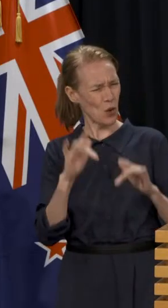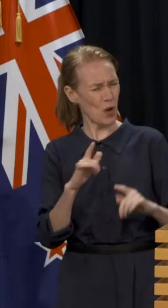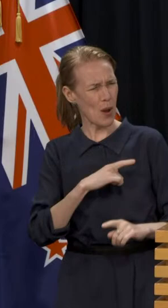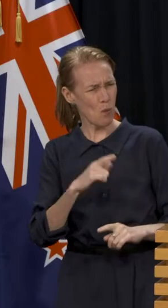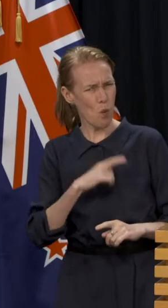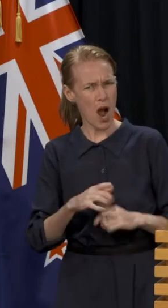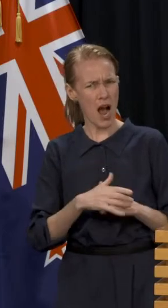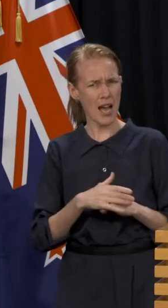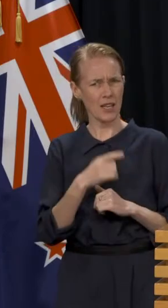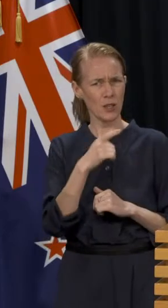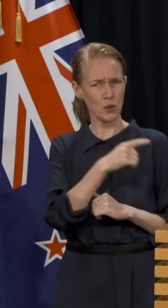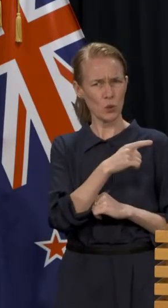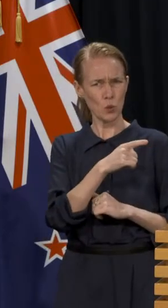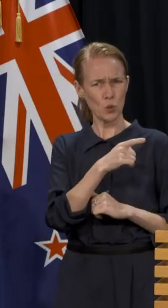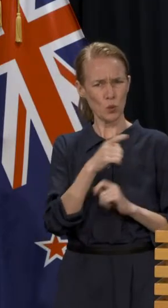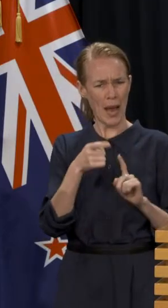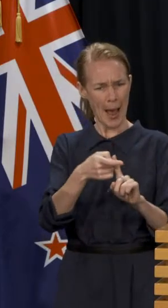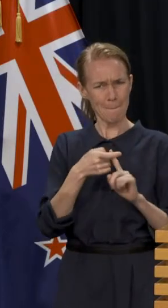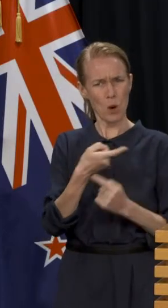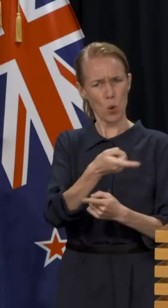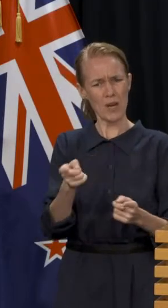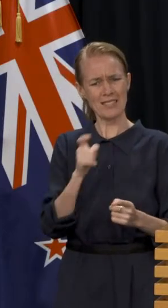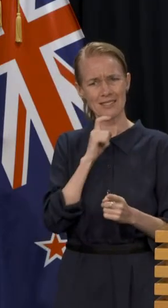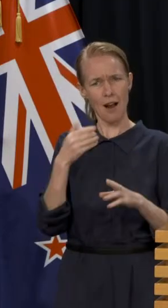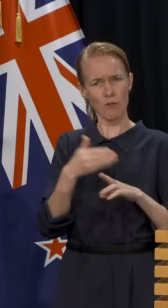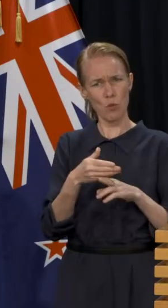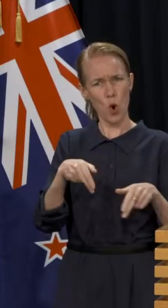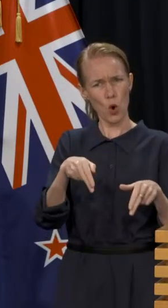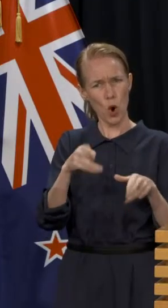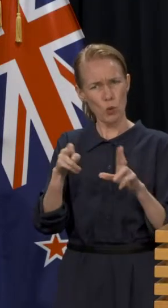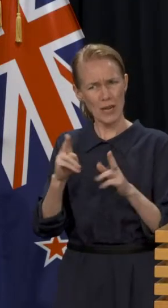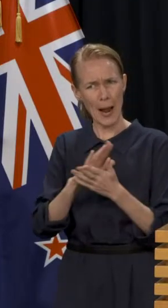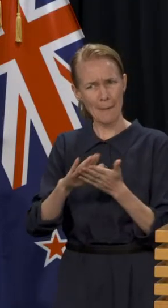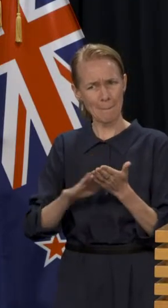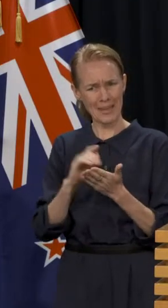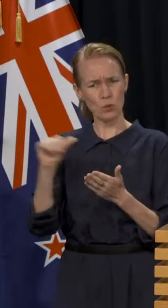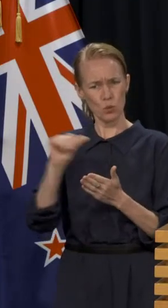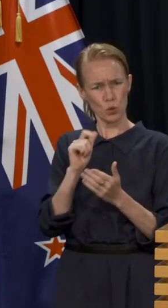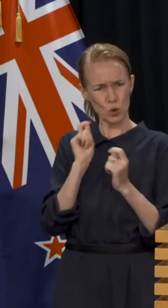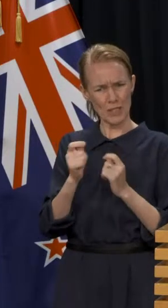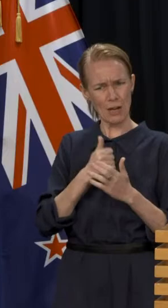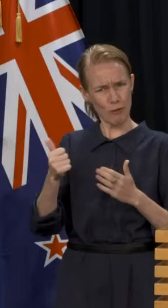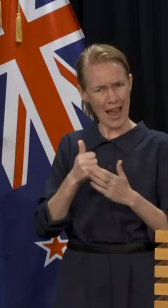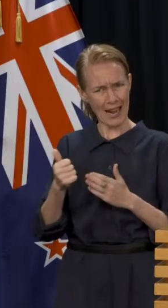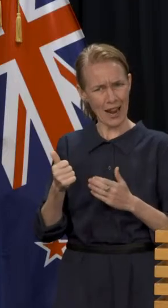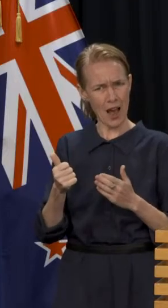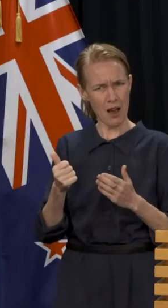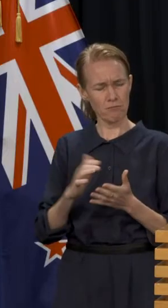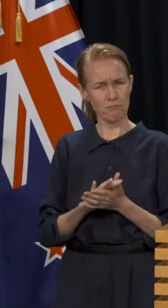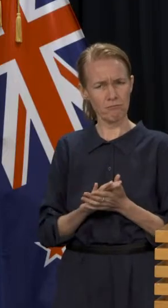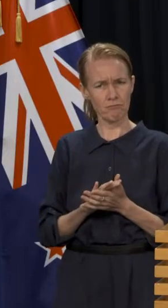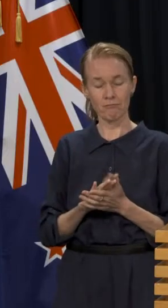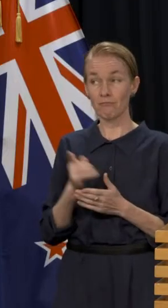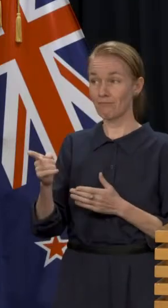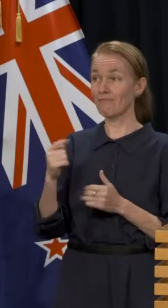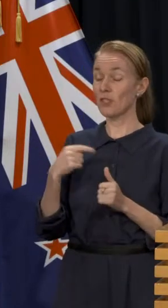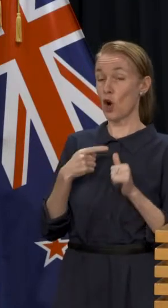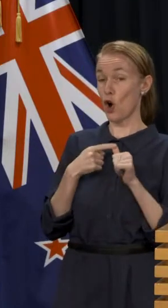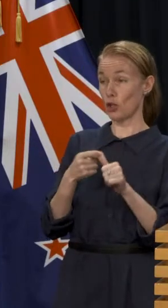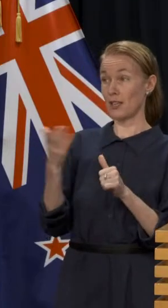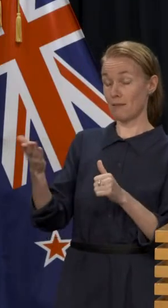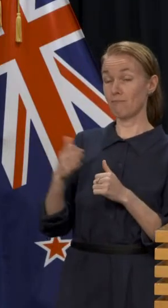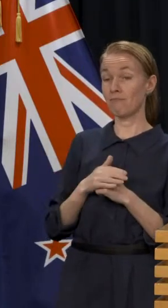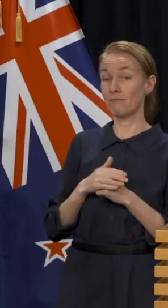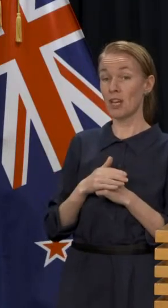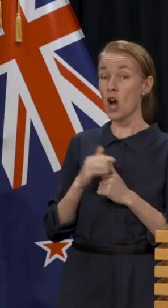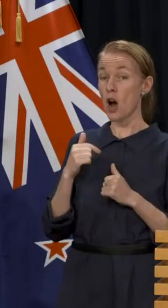as effectively the employer of these people to make them get tested before they're coming to work? Look, as I've said before, I